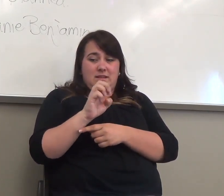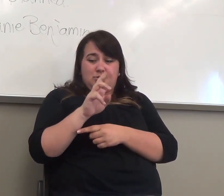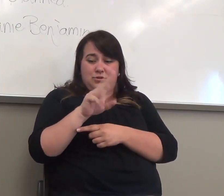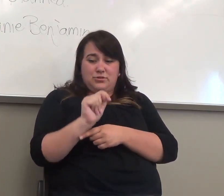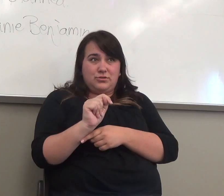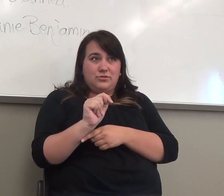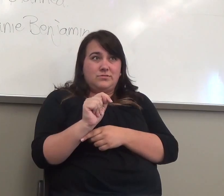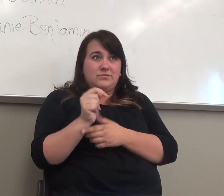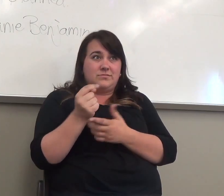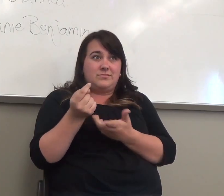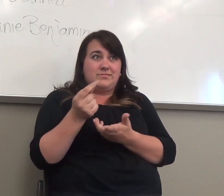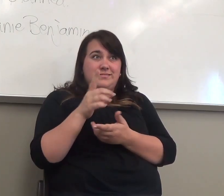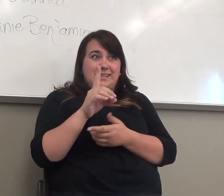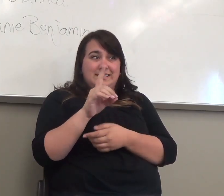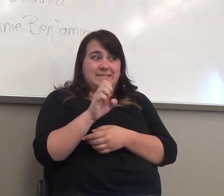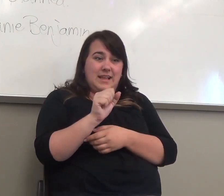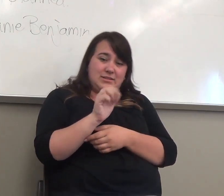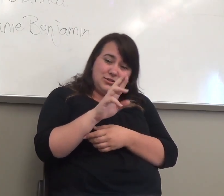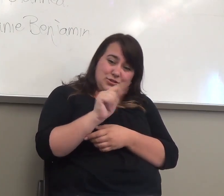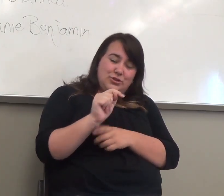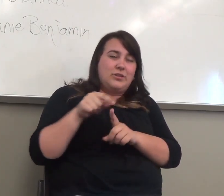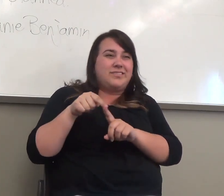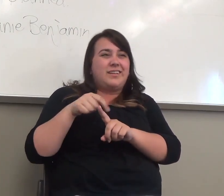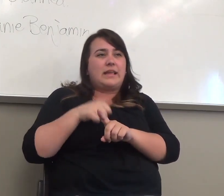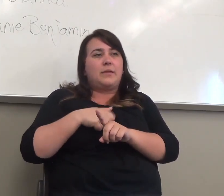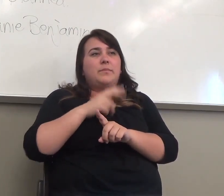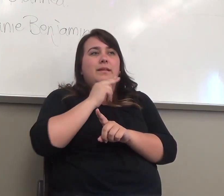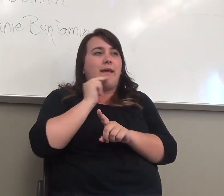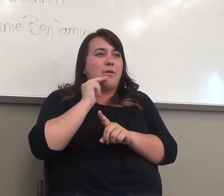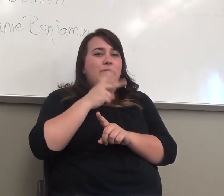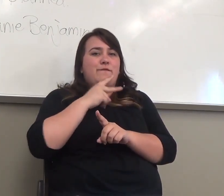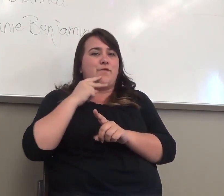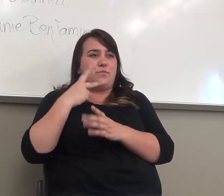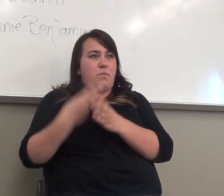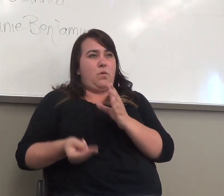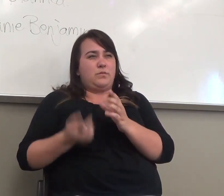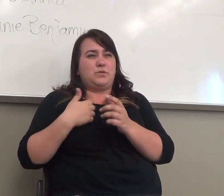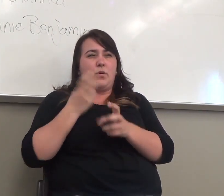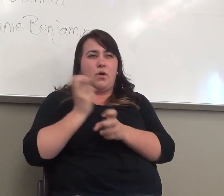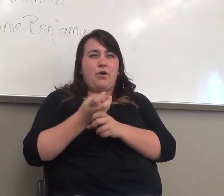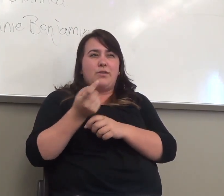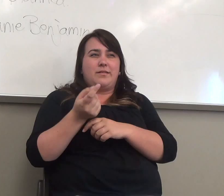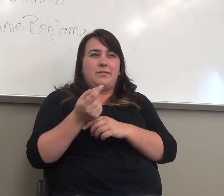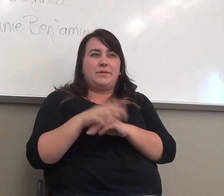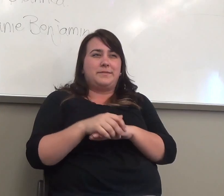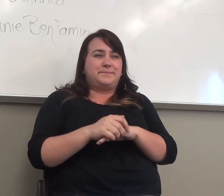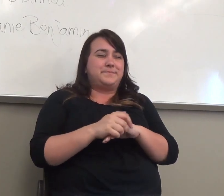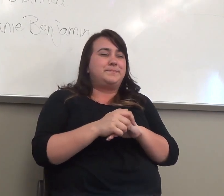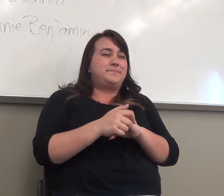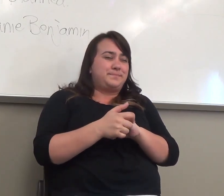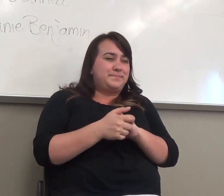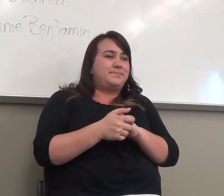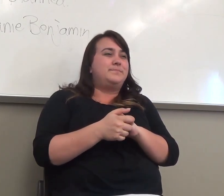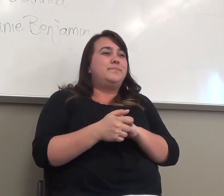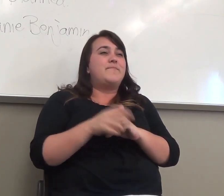it can be both a verb and a noun. So it's hard. Okay? So words that look